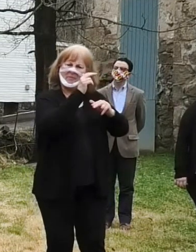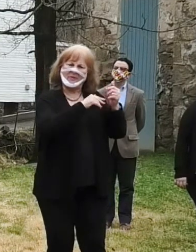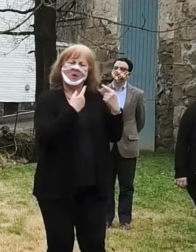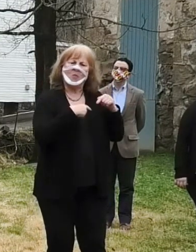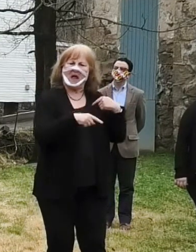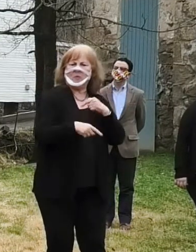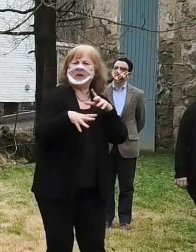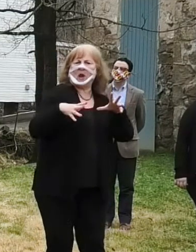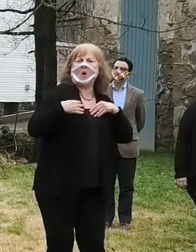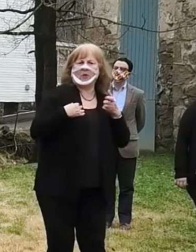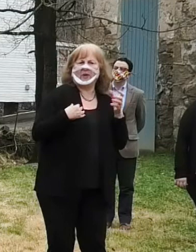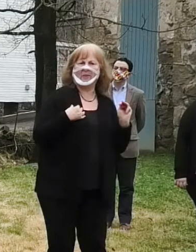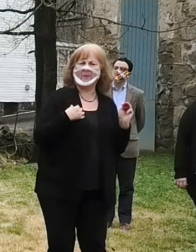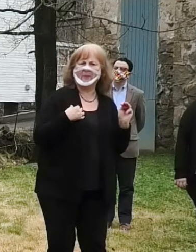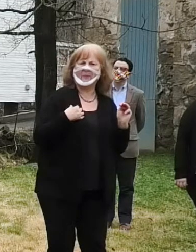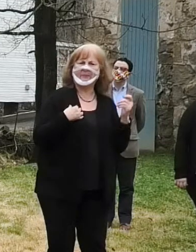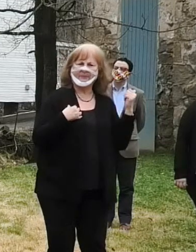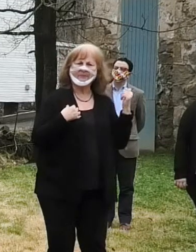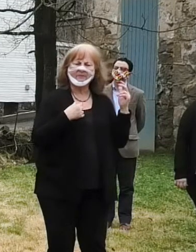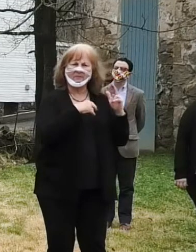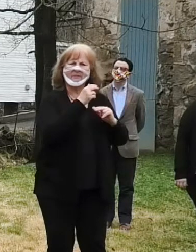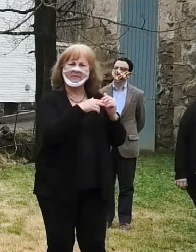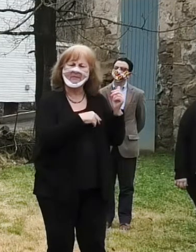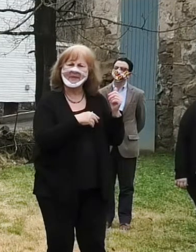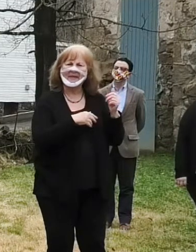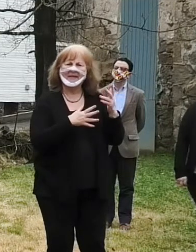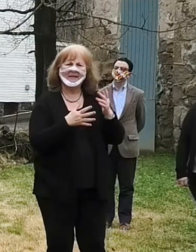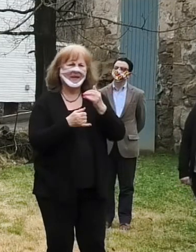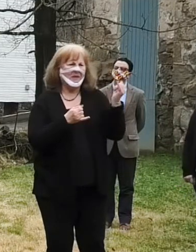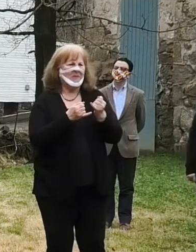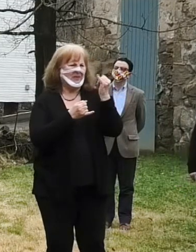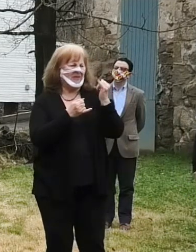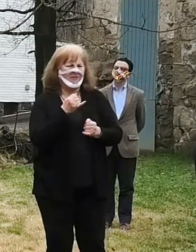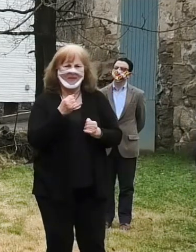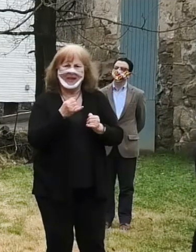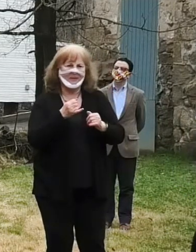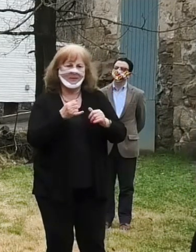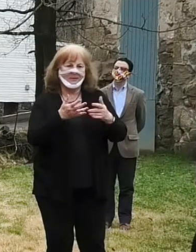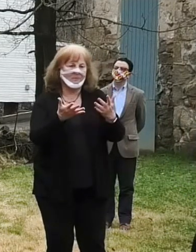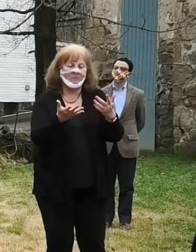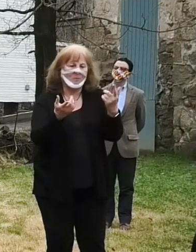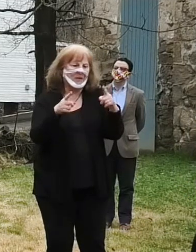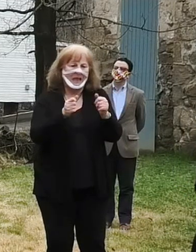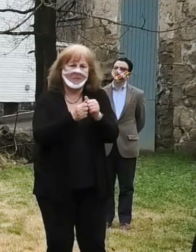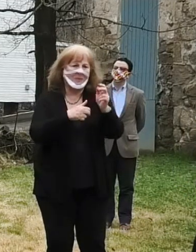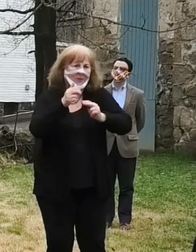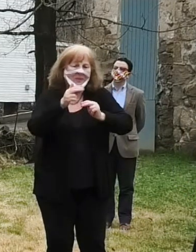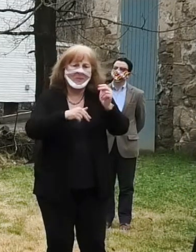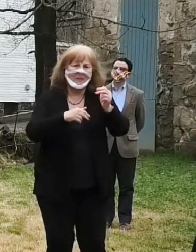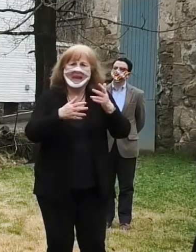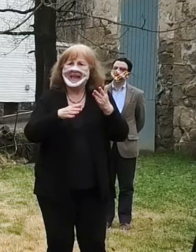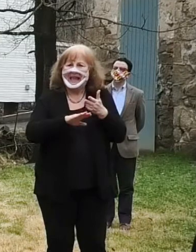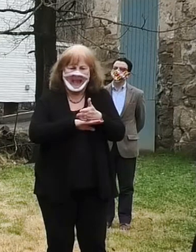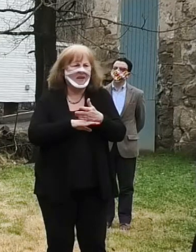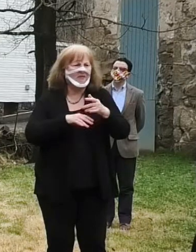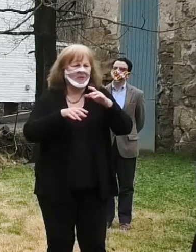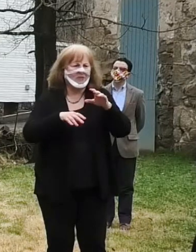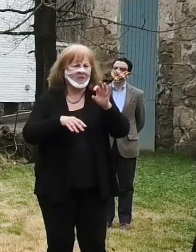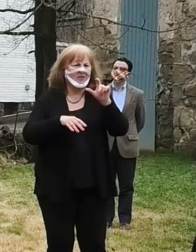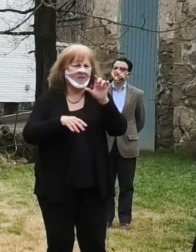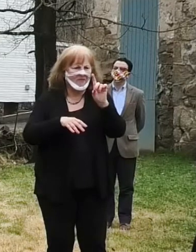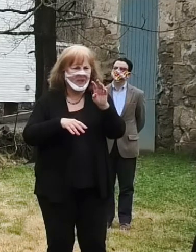them. And then their final disposition after we're done the flood mitigation